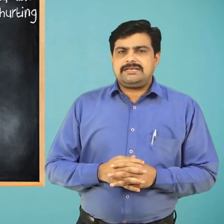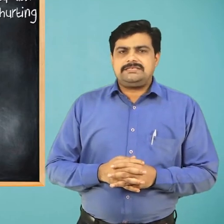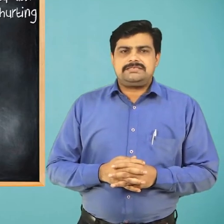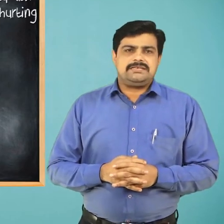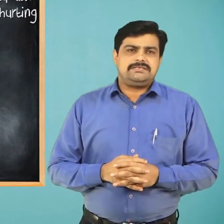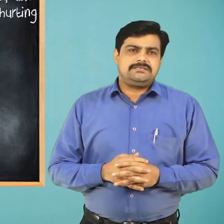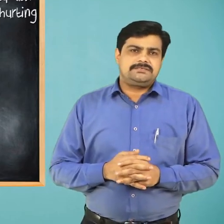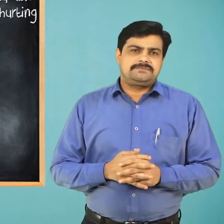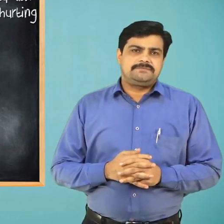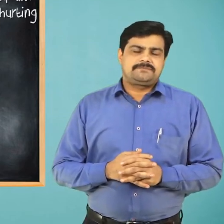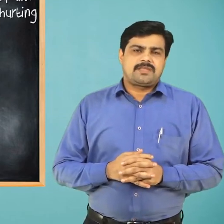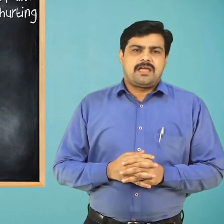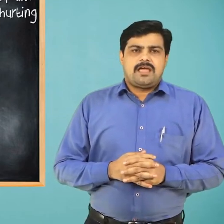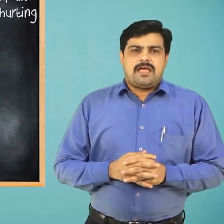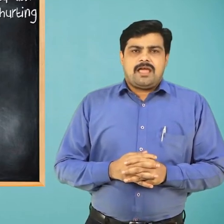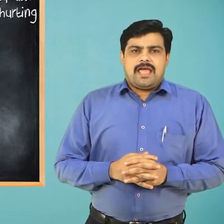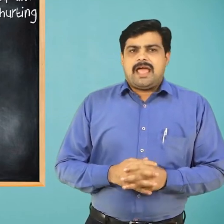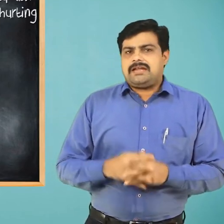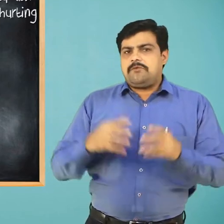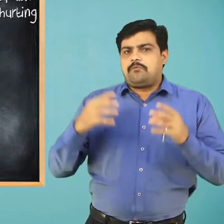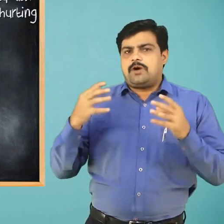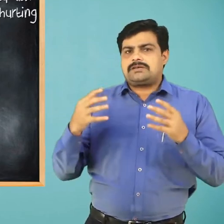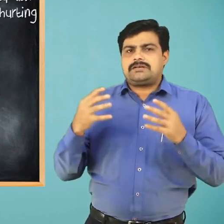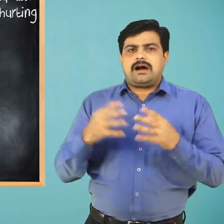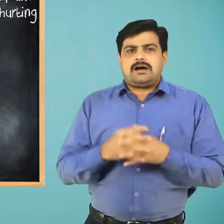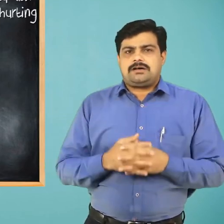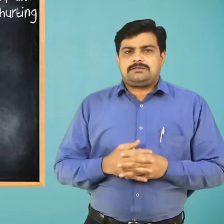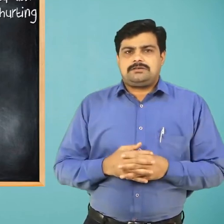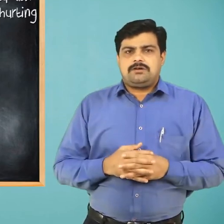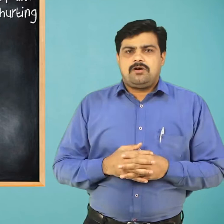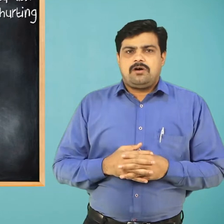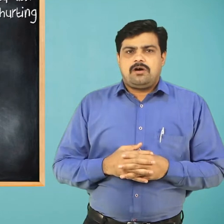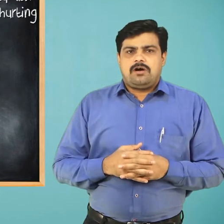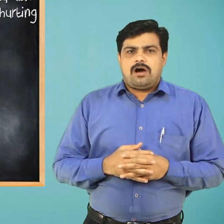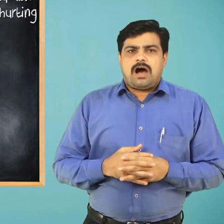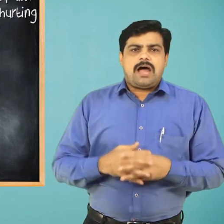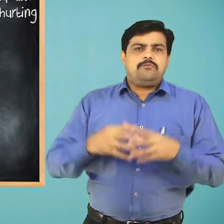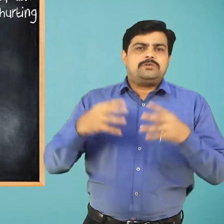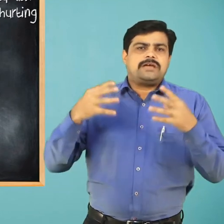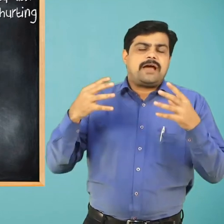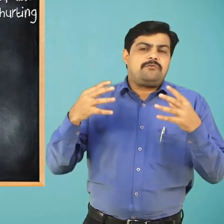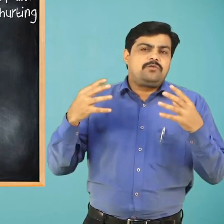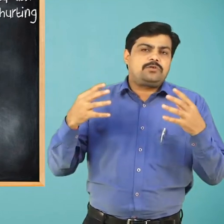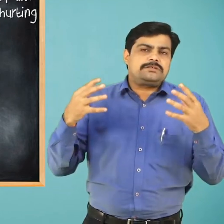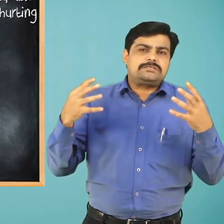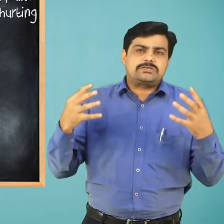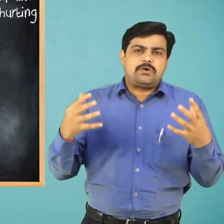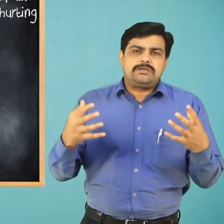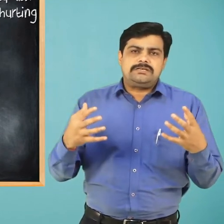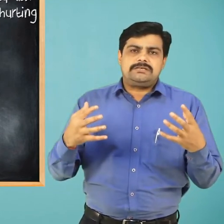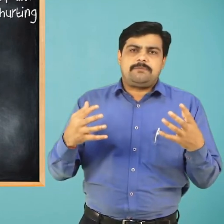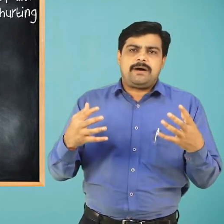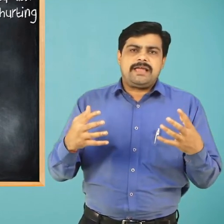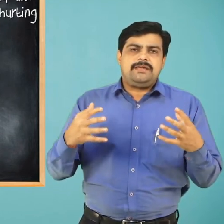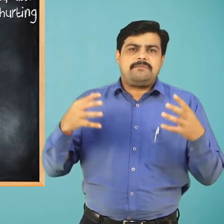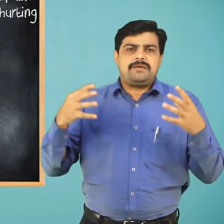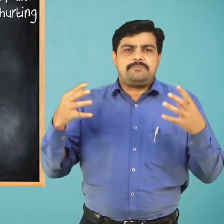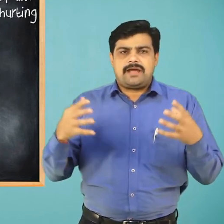this sentence. Had I worked hard, I would have not scolded by my